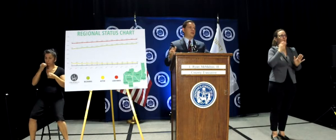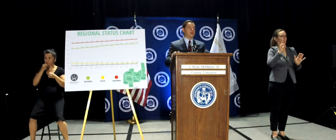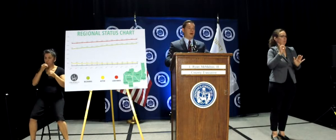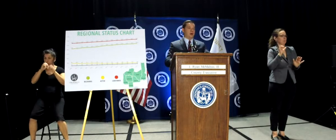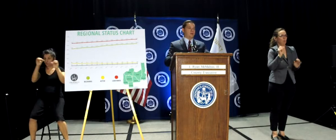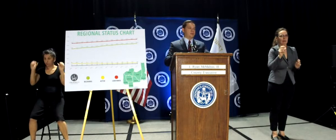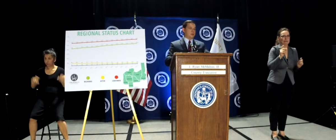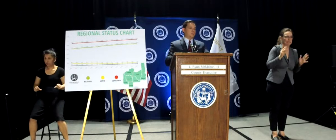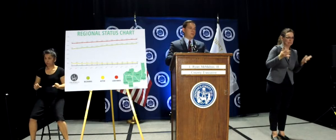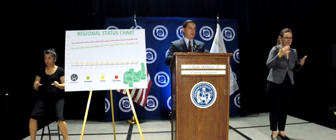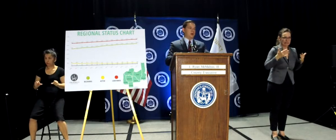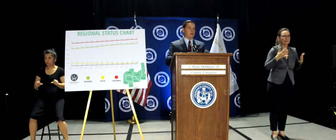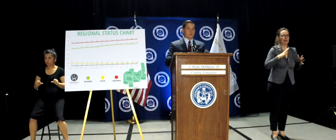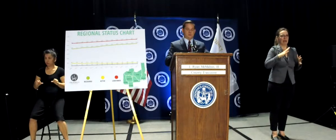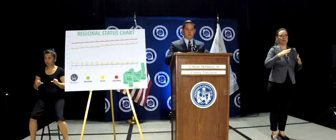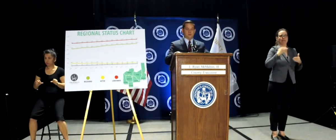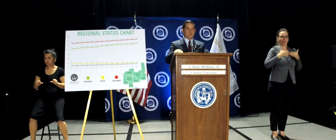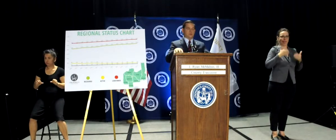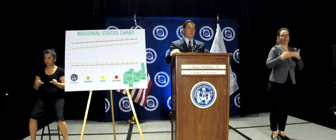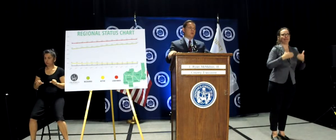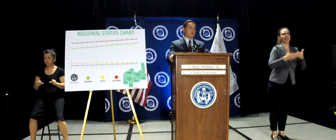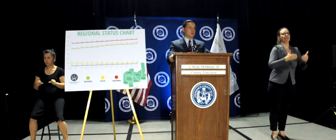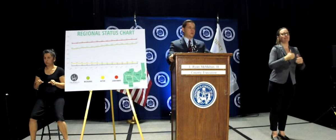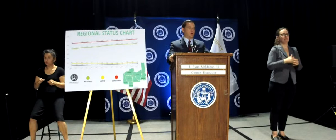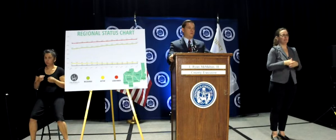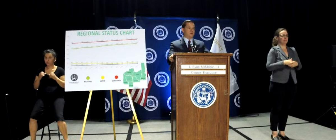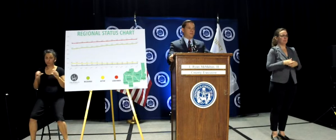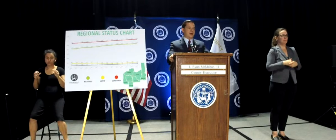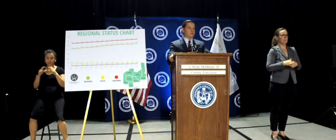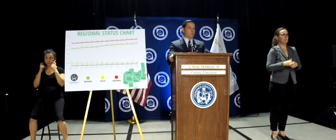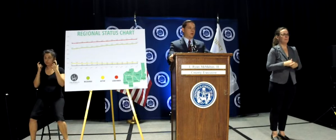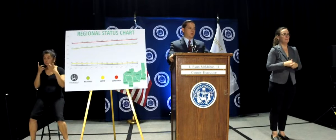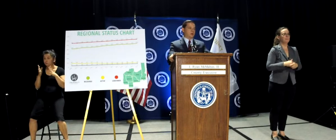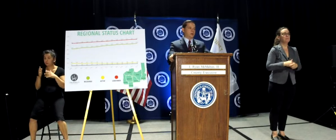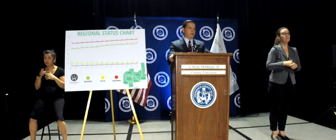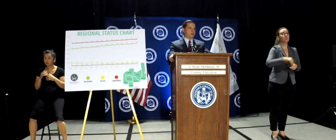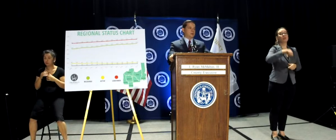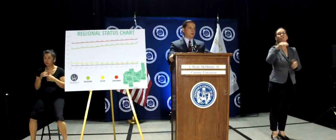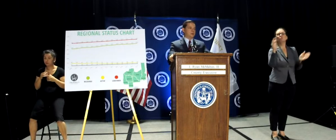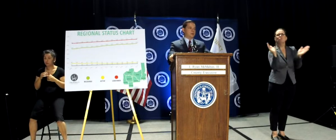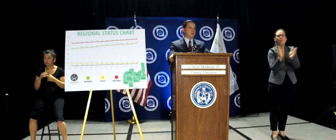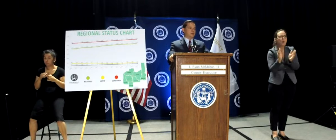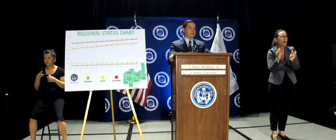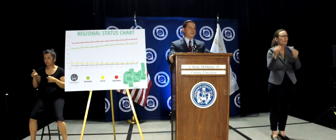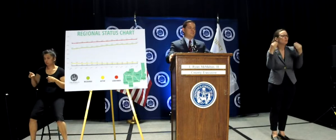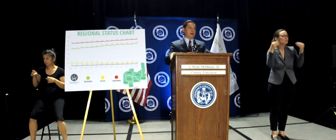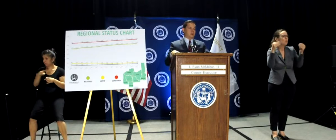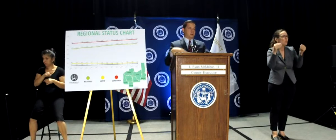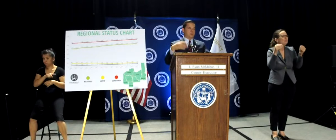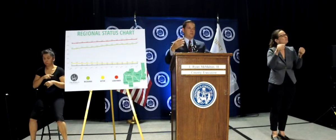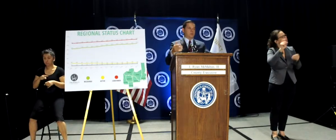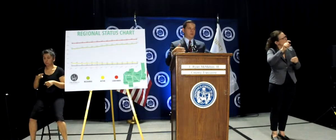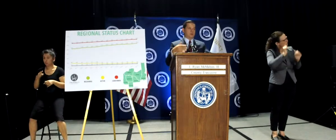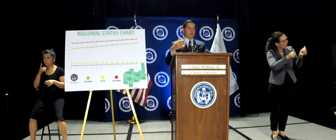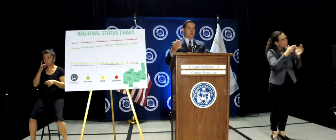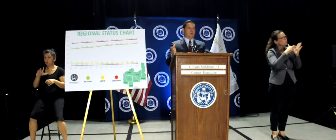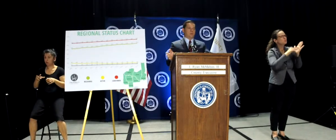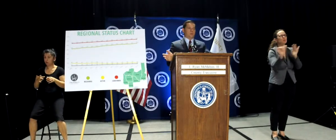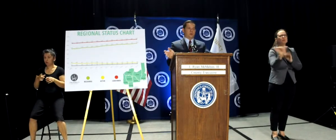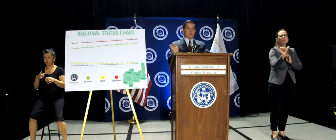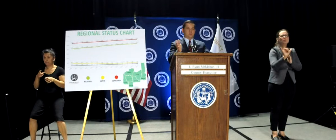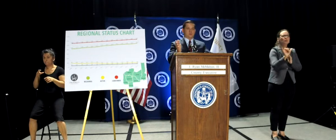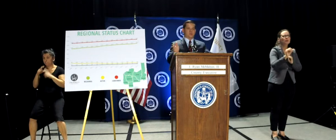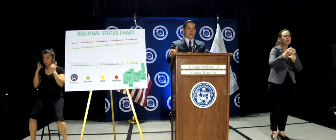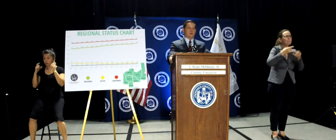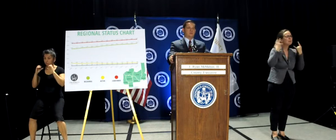mask wearing. They are. They tell me they are. They're committed to it. So hopefully the mask wearing gets better in the community when